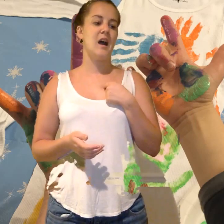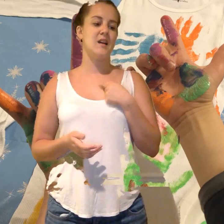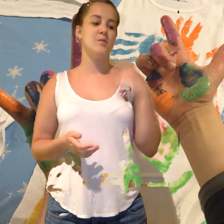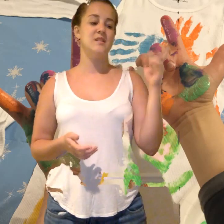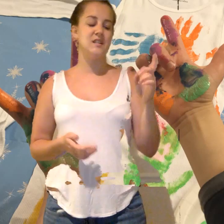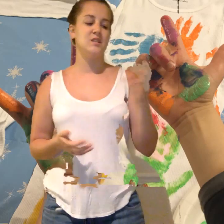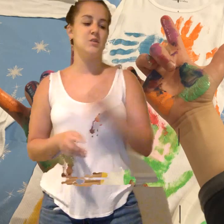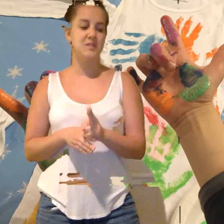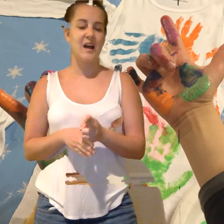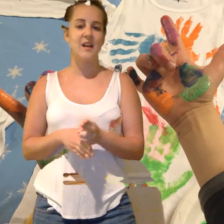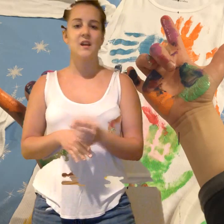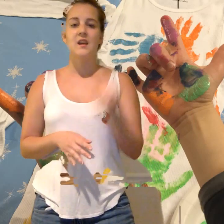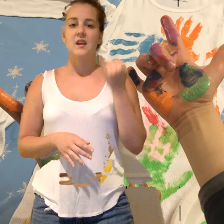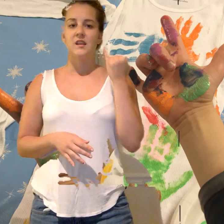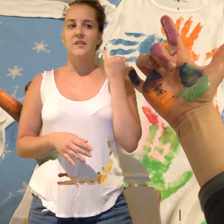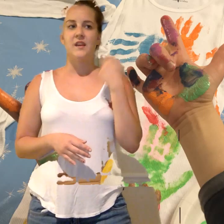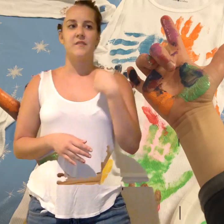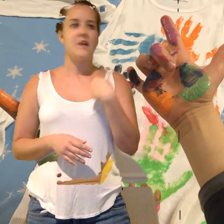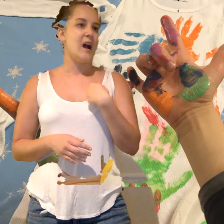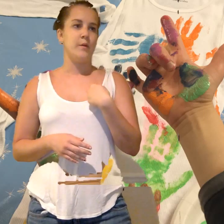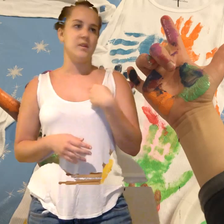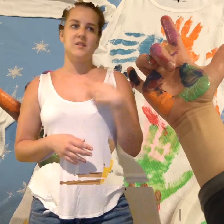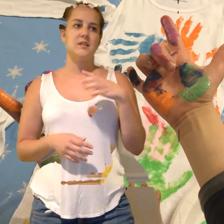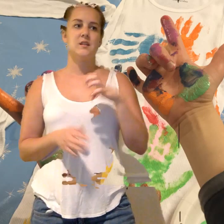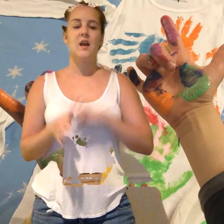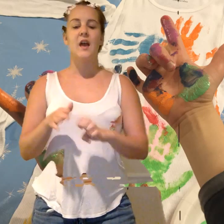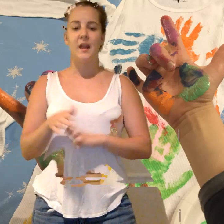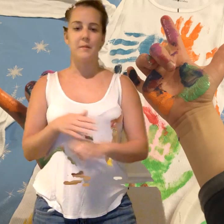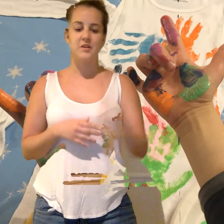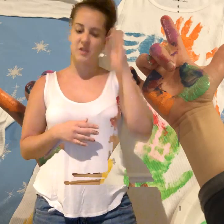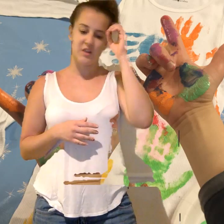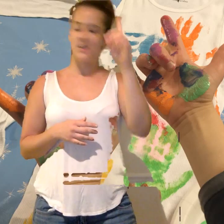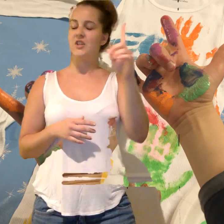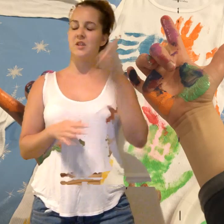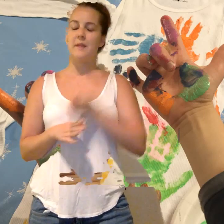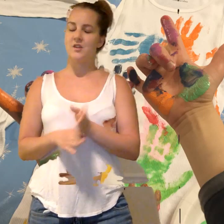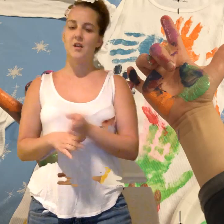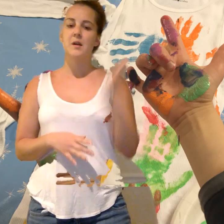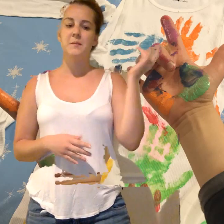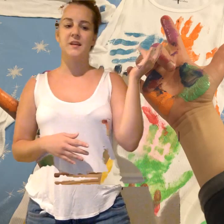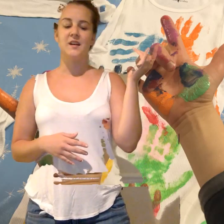I would need to use that even if I was an elementary education major,